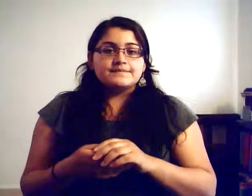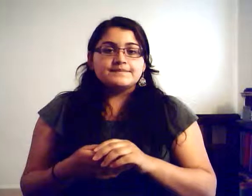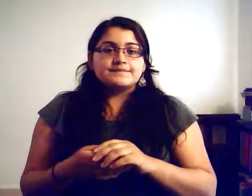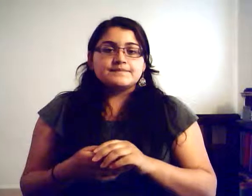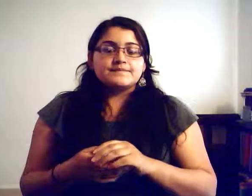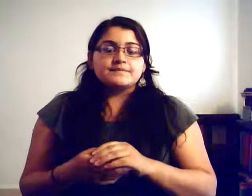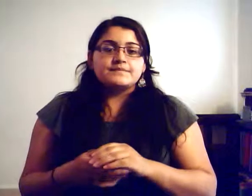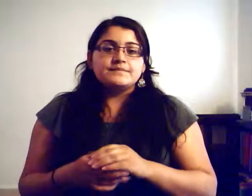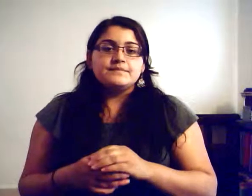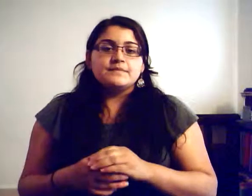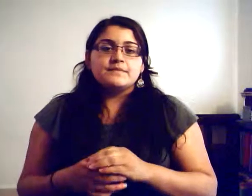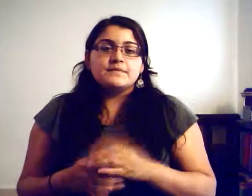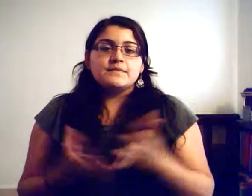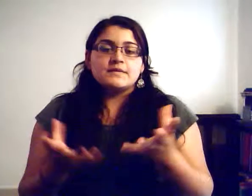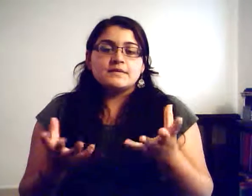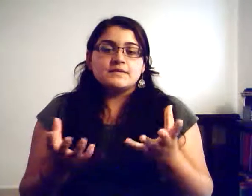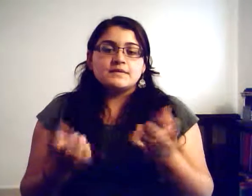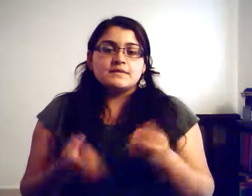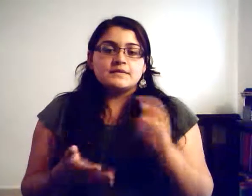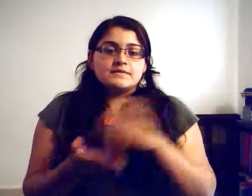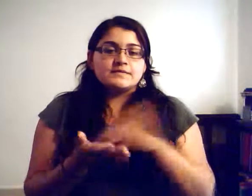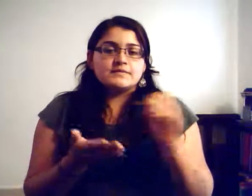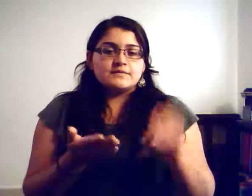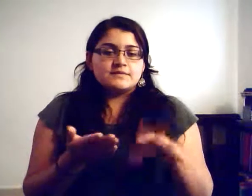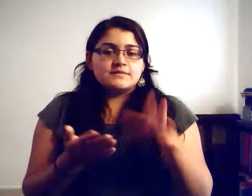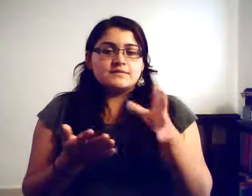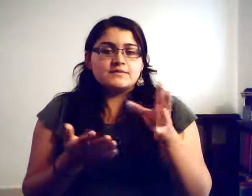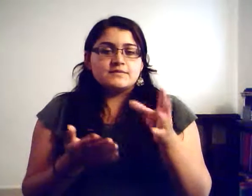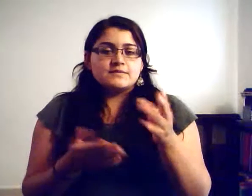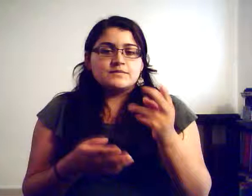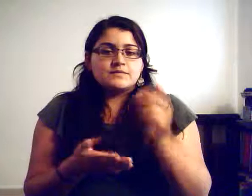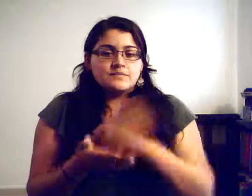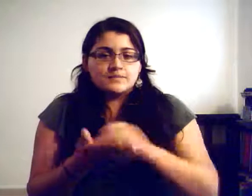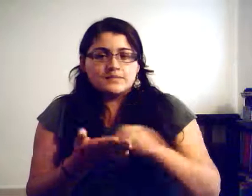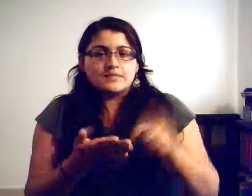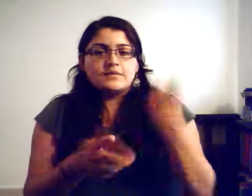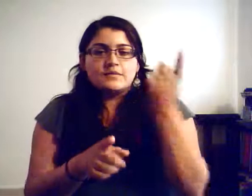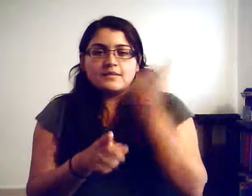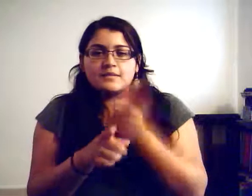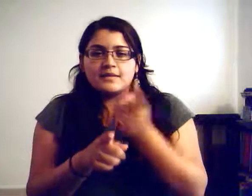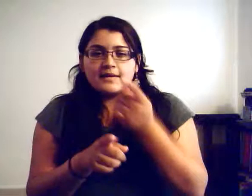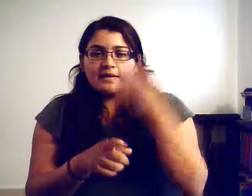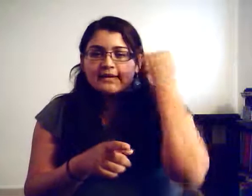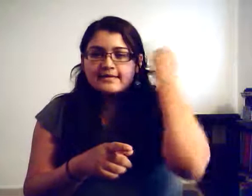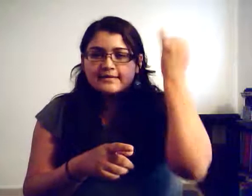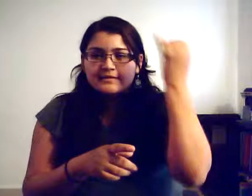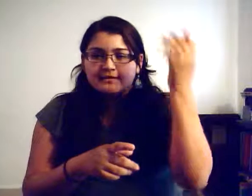idea statements, and there's the activity that kind of brings it into practice in a sort of academic